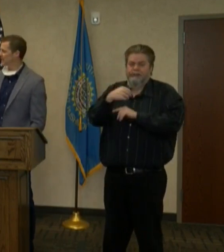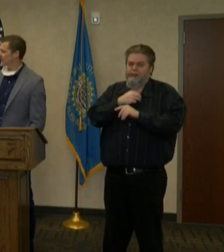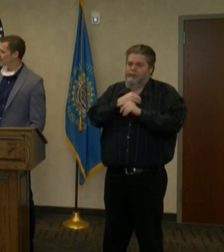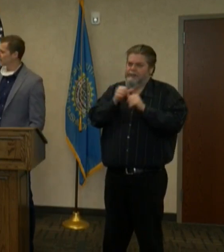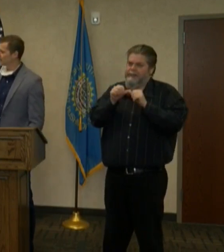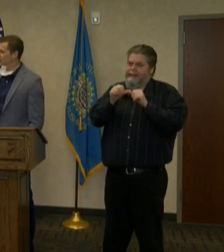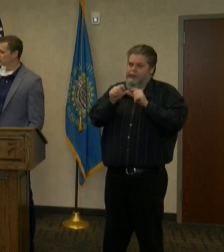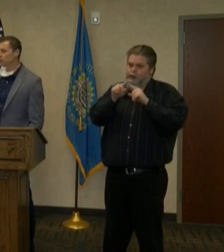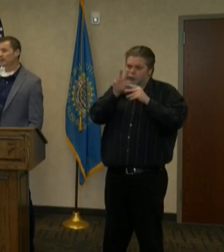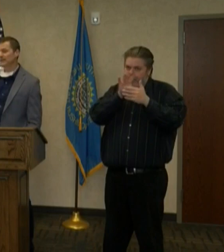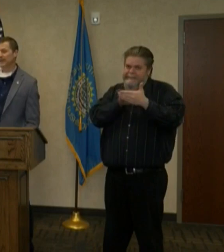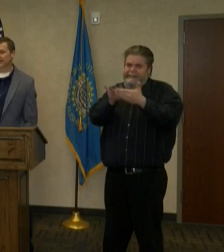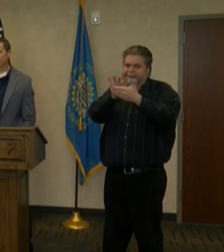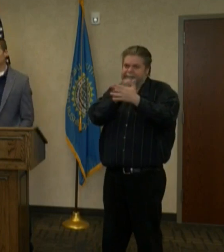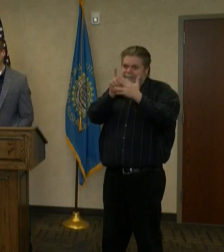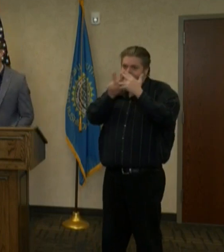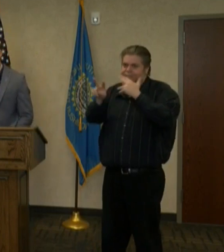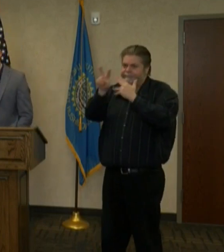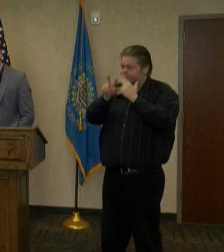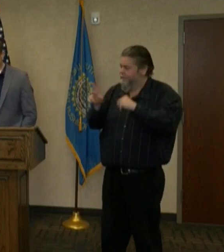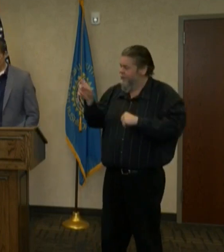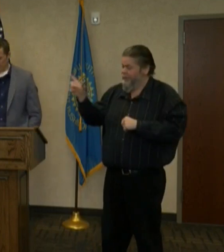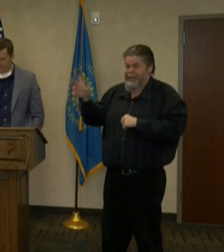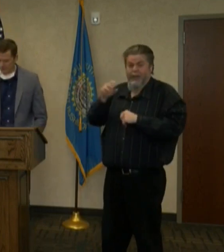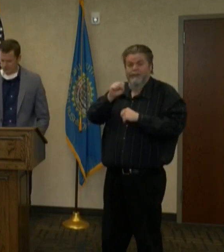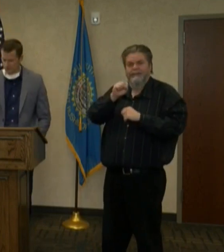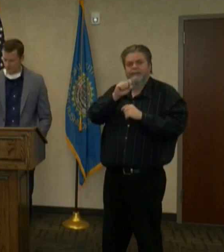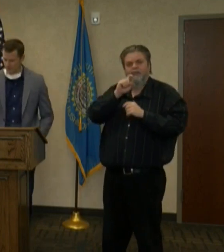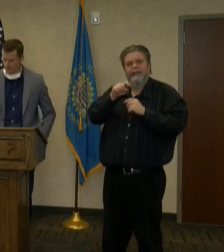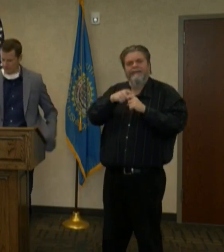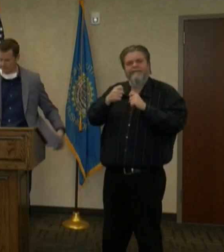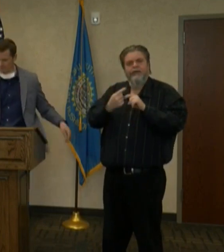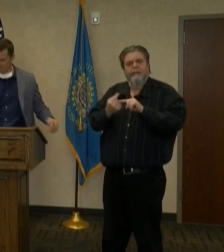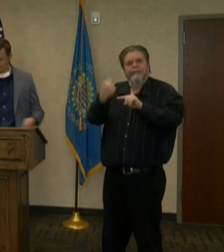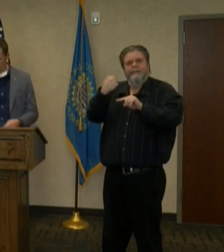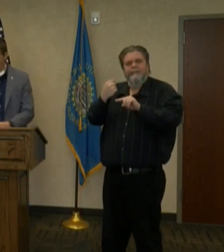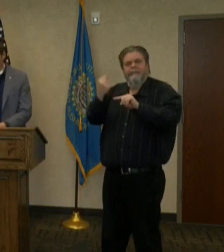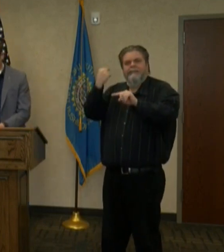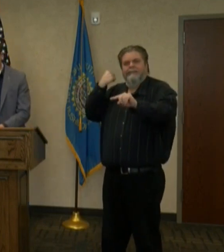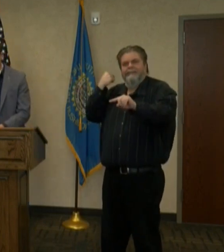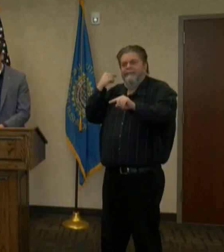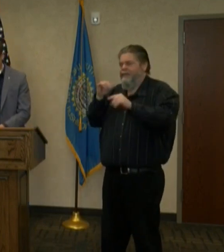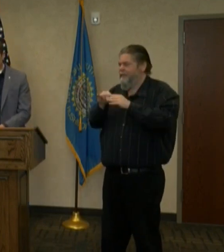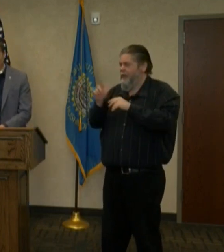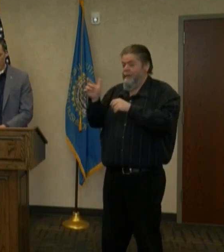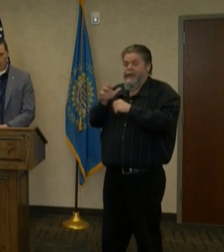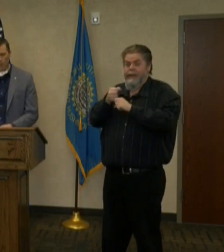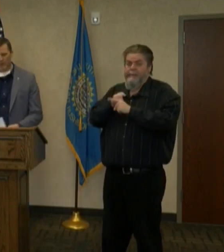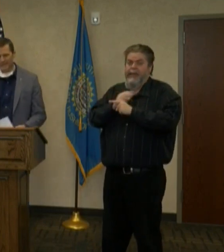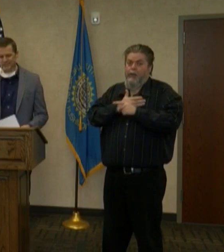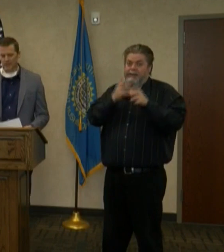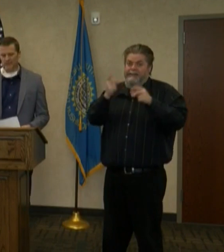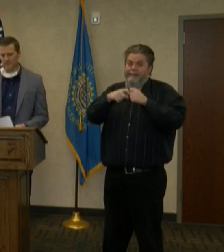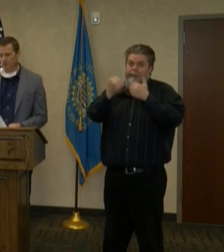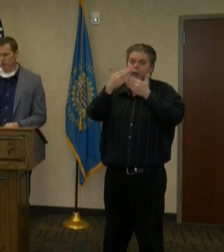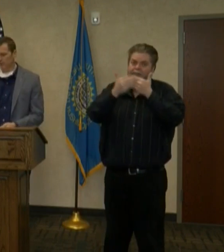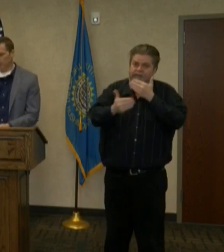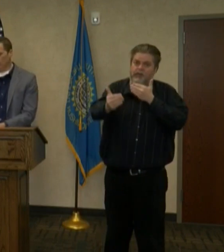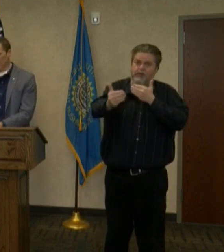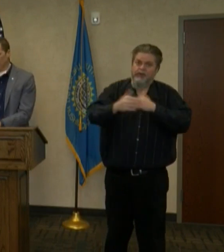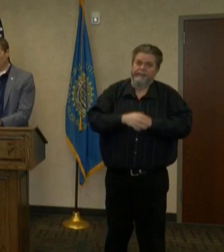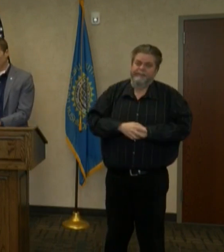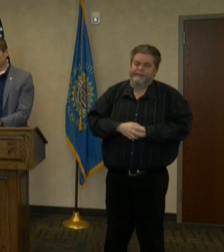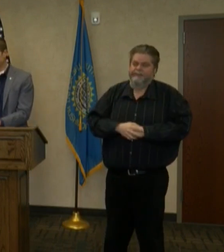use this data. This is trailing data to drive our decisions going forward. So we're really starting to